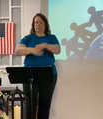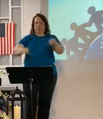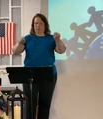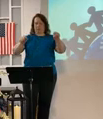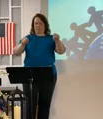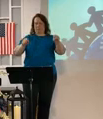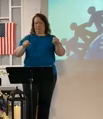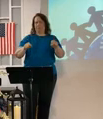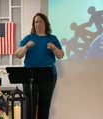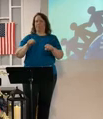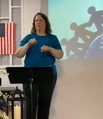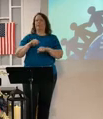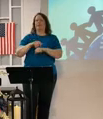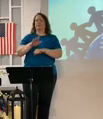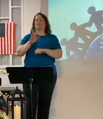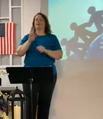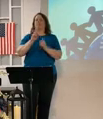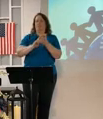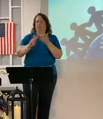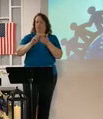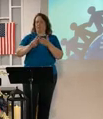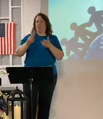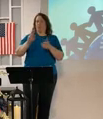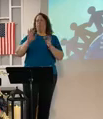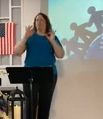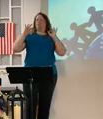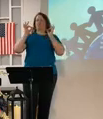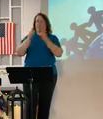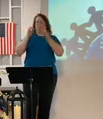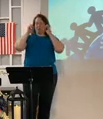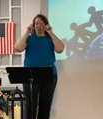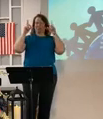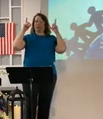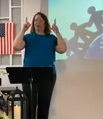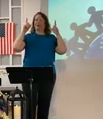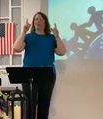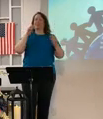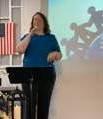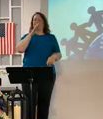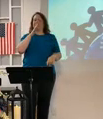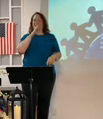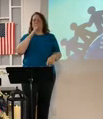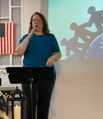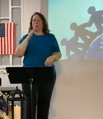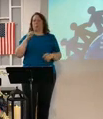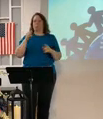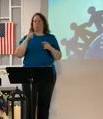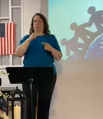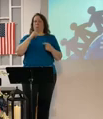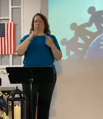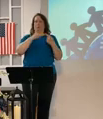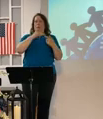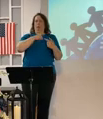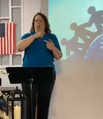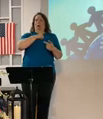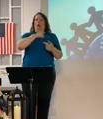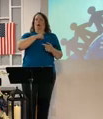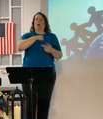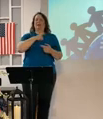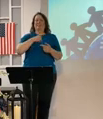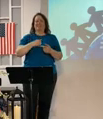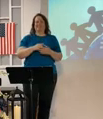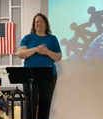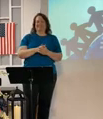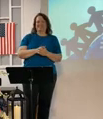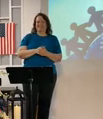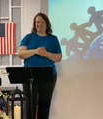videos of surprising his family. His mom said he almost gave her a heart attack. So, but he is